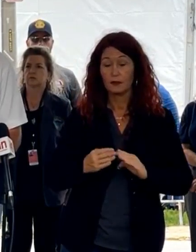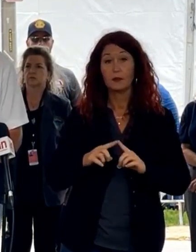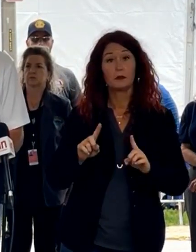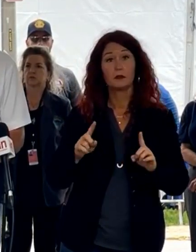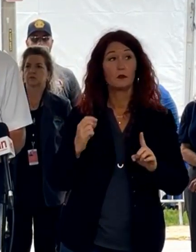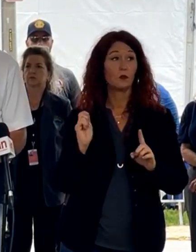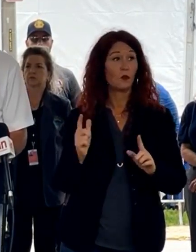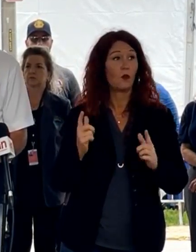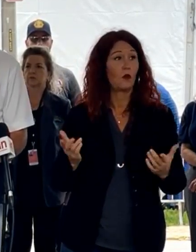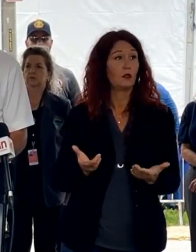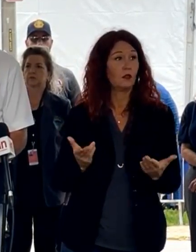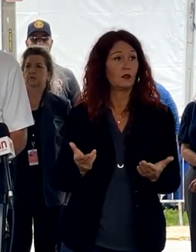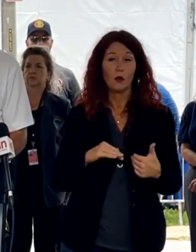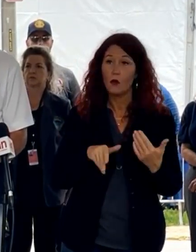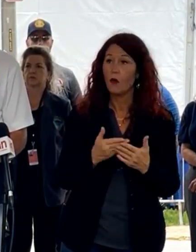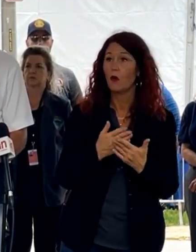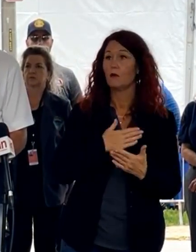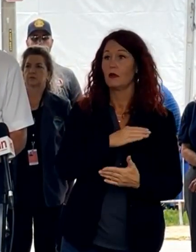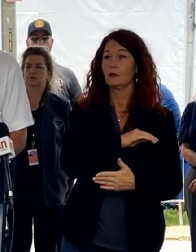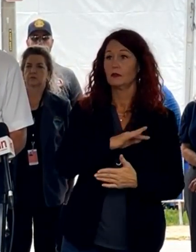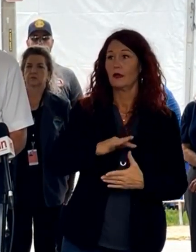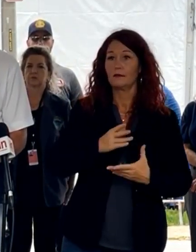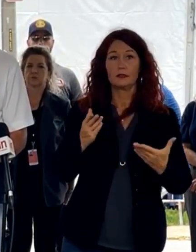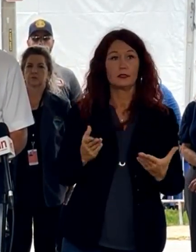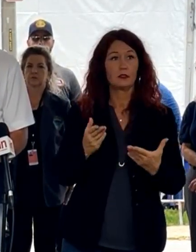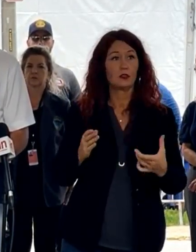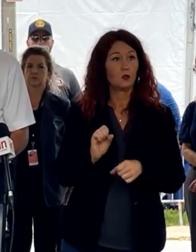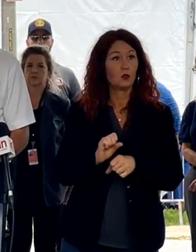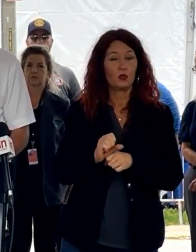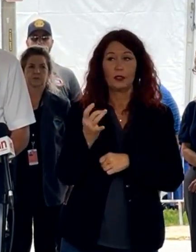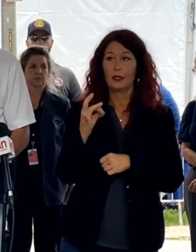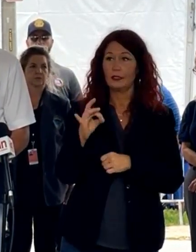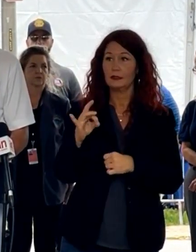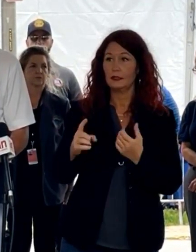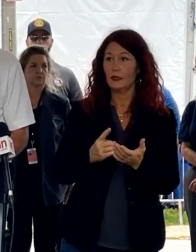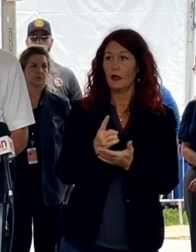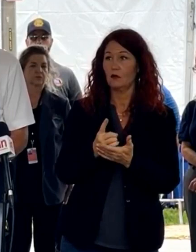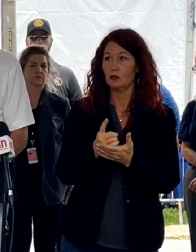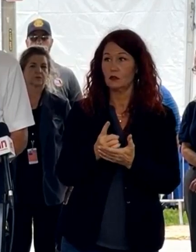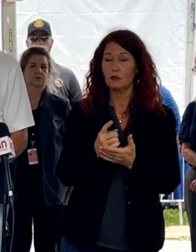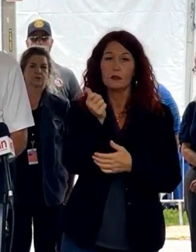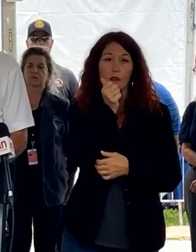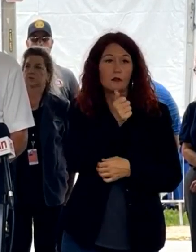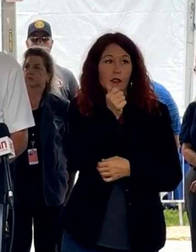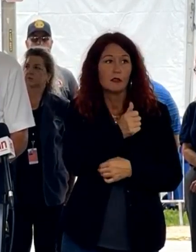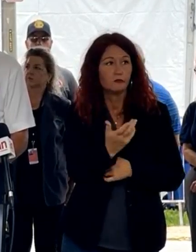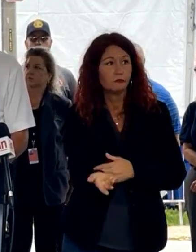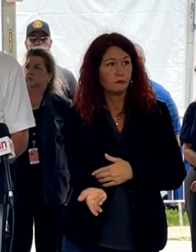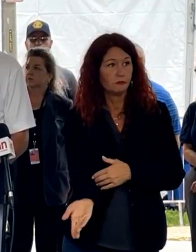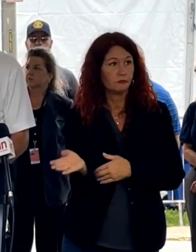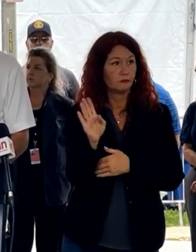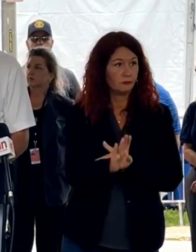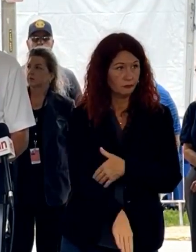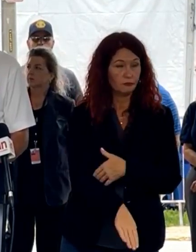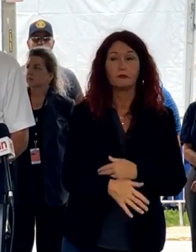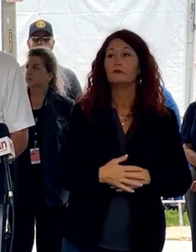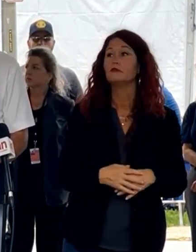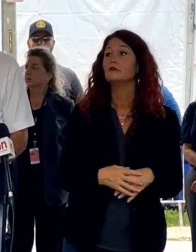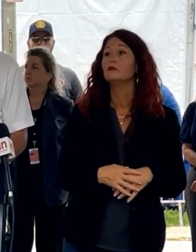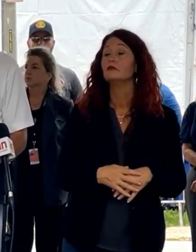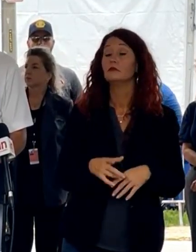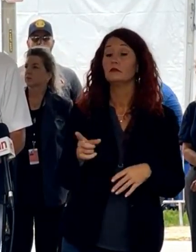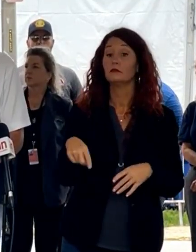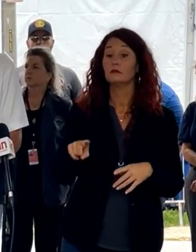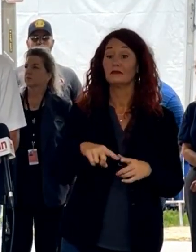and we will continue to do whatever we can to support the effort. We are currently responding to inquiries from